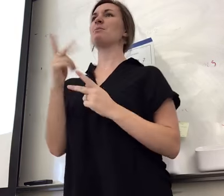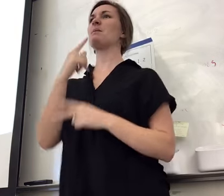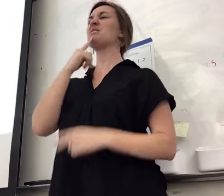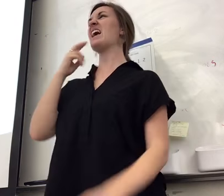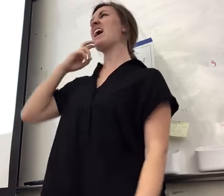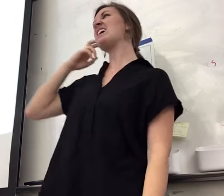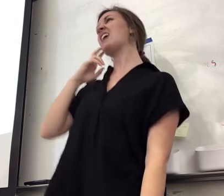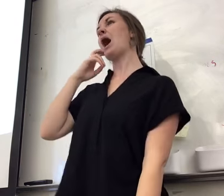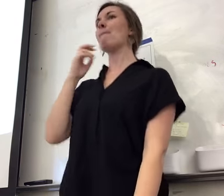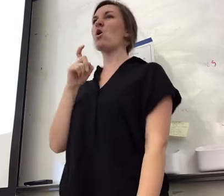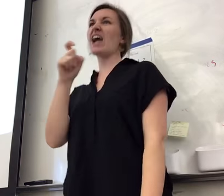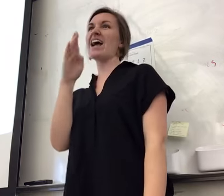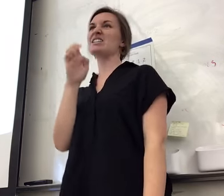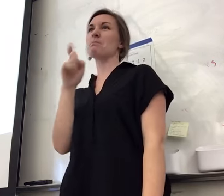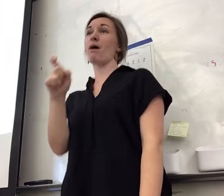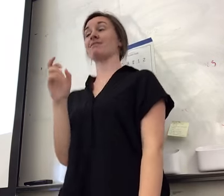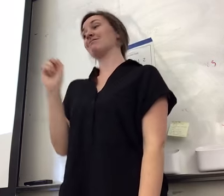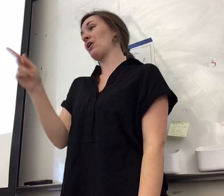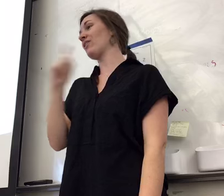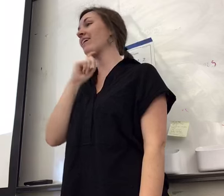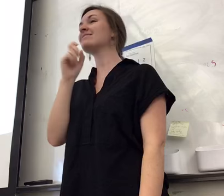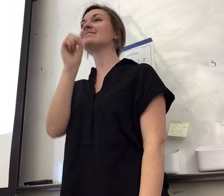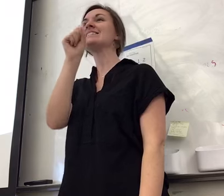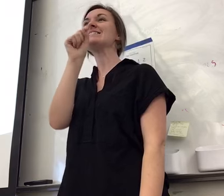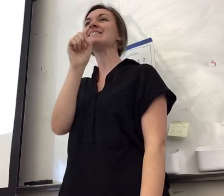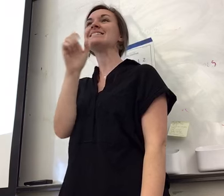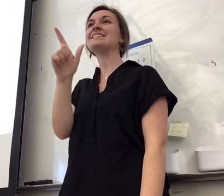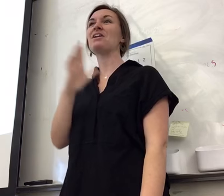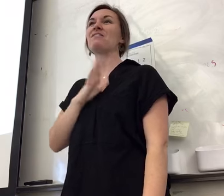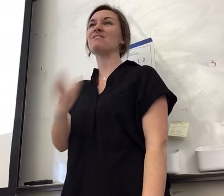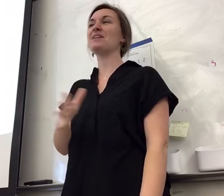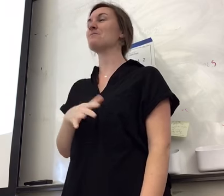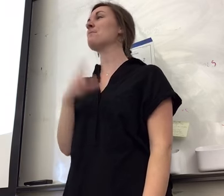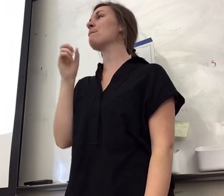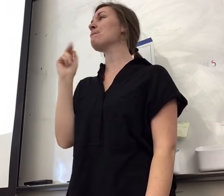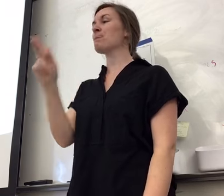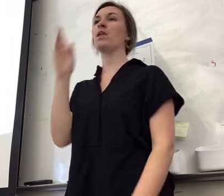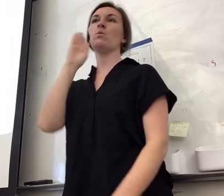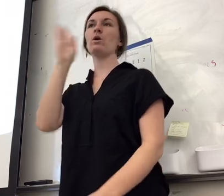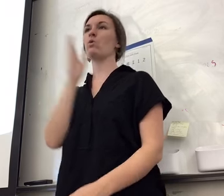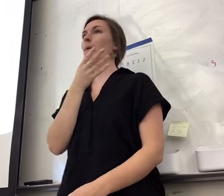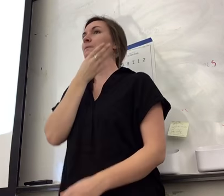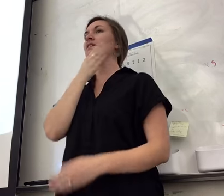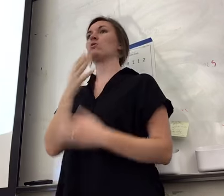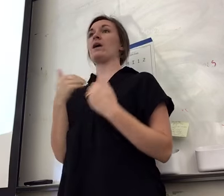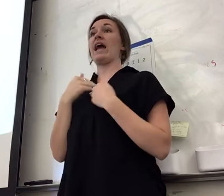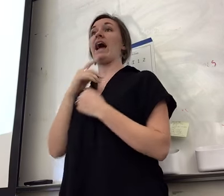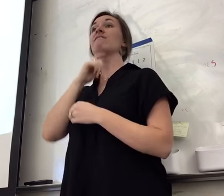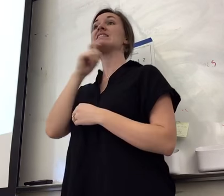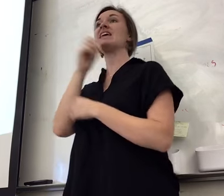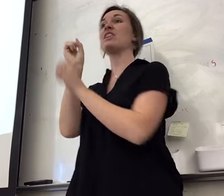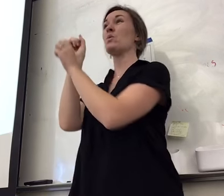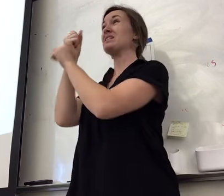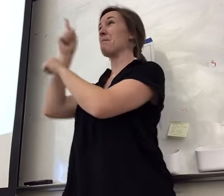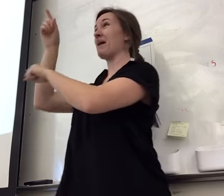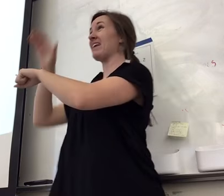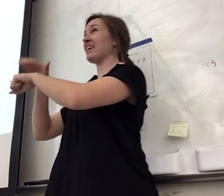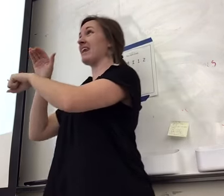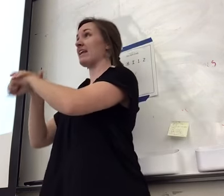Xbox, but sure, we'll go with steel. So we're going to pretend that we have steel that's made in England as well as in the United States. Now,